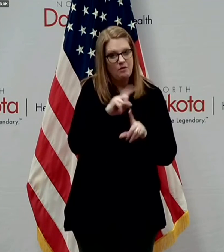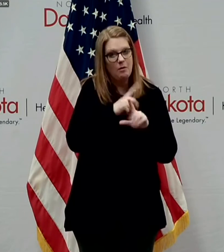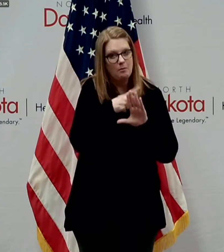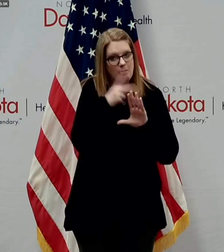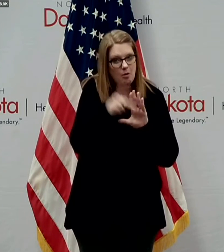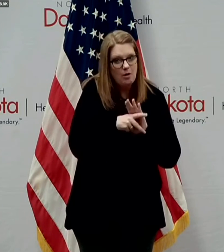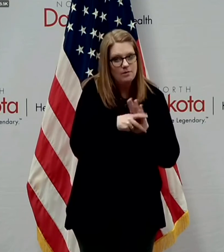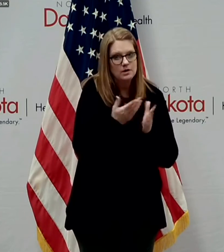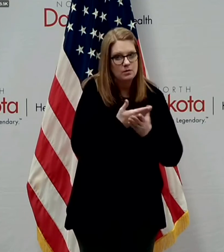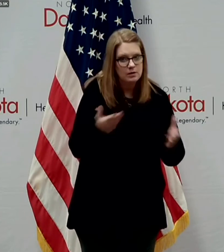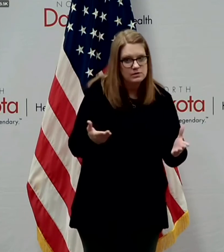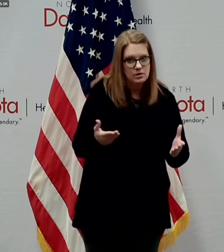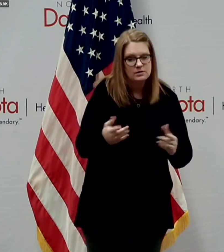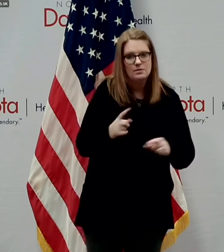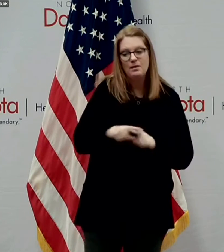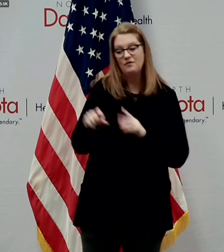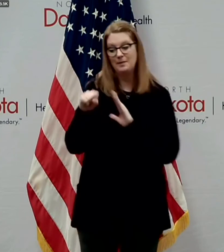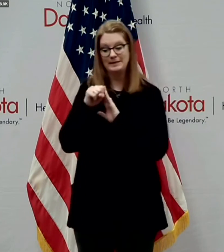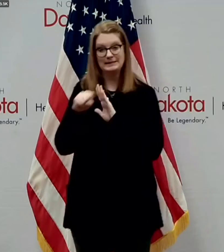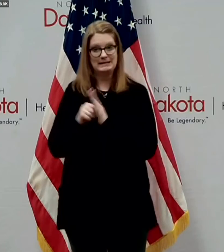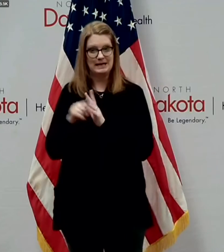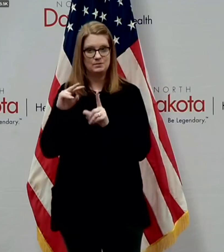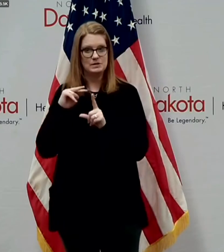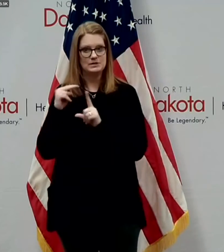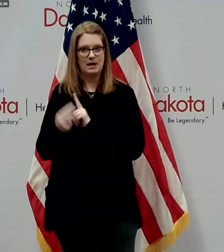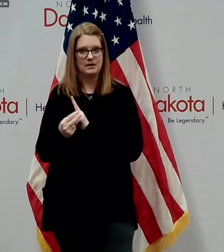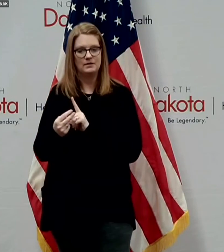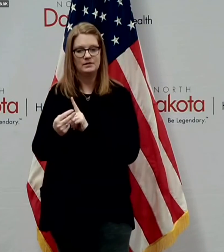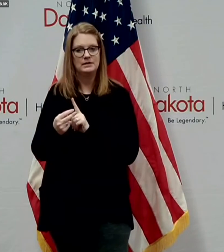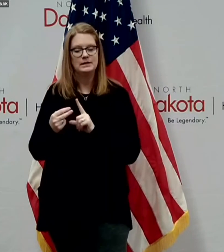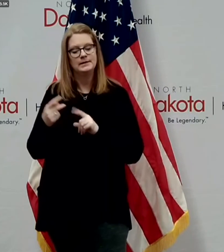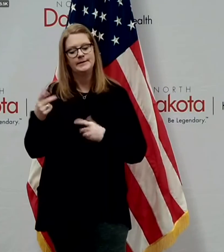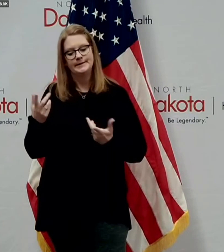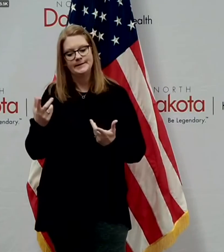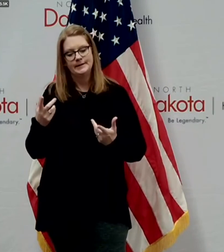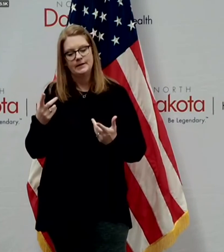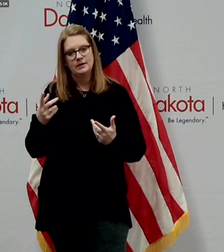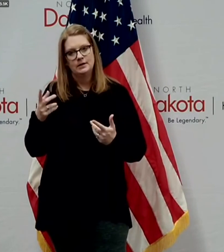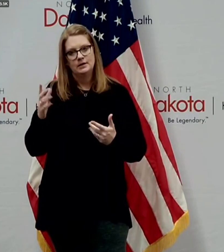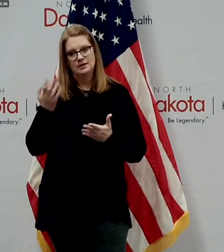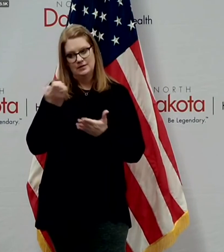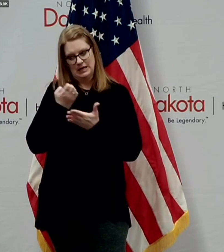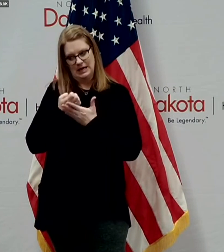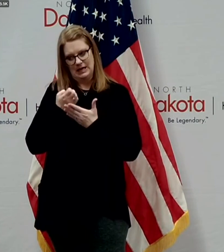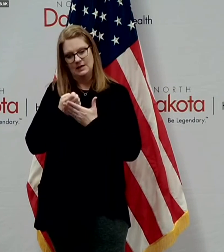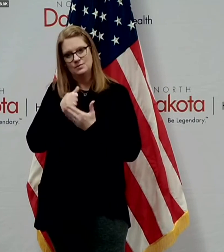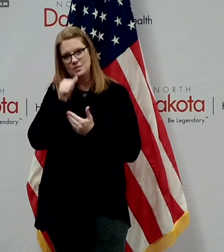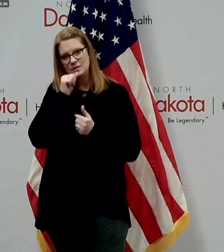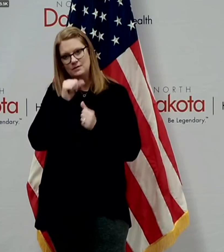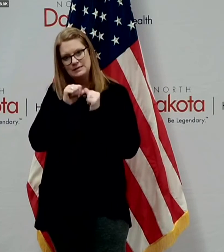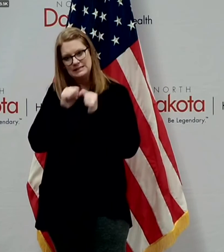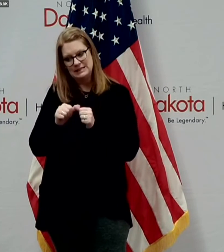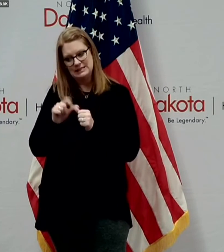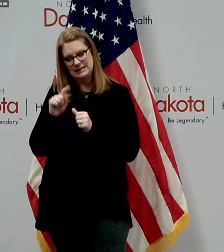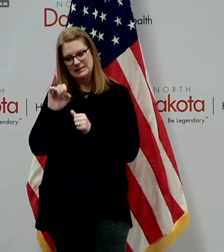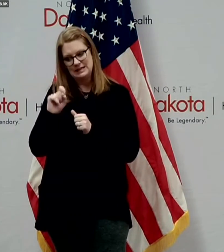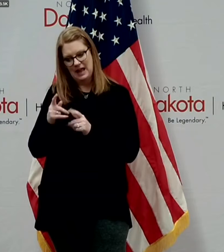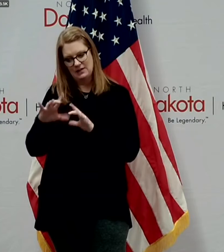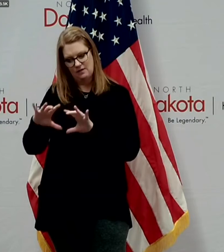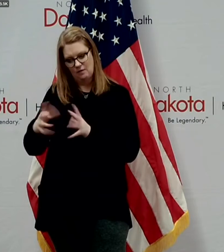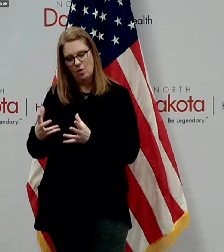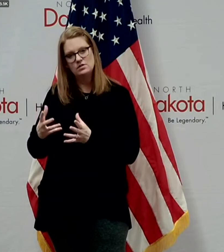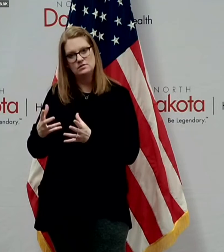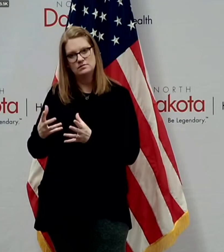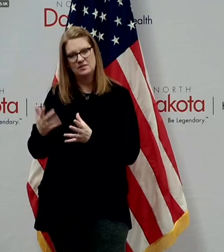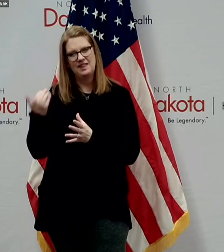From the state standpoint, things we've looked at through our economic resilience task force, which has been going on